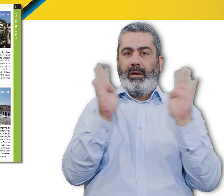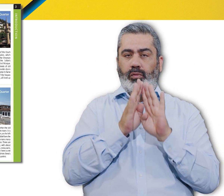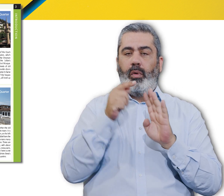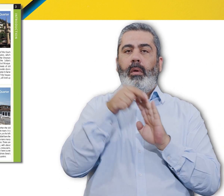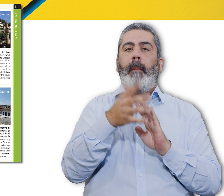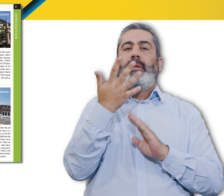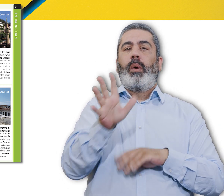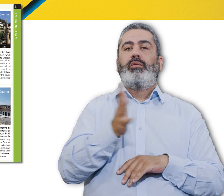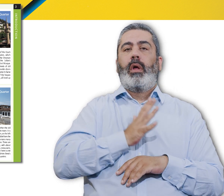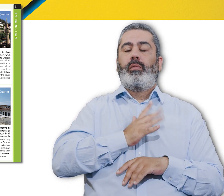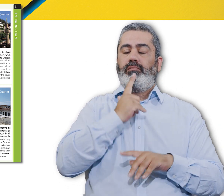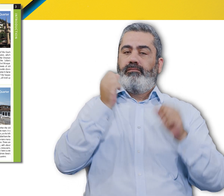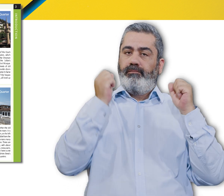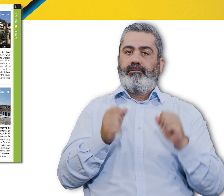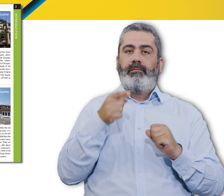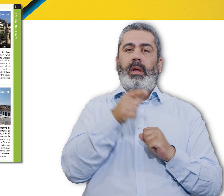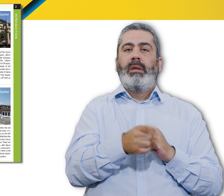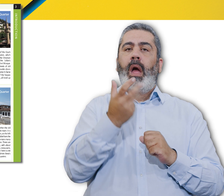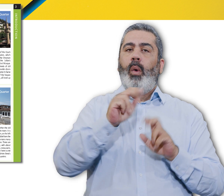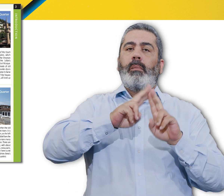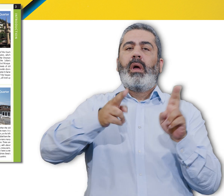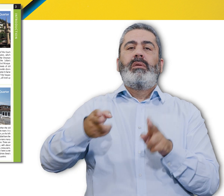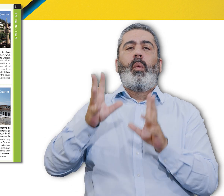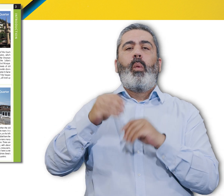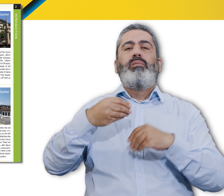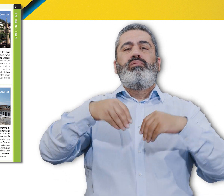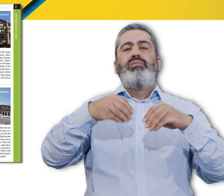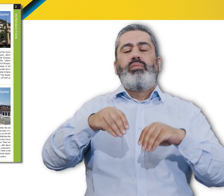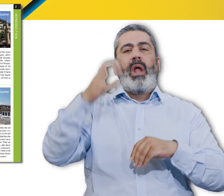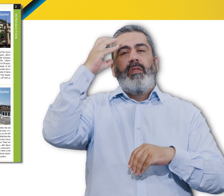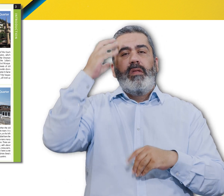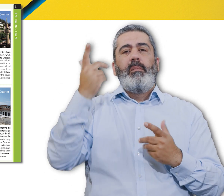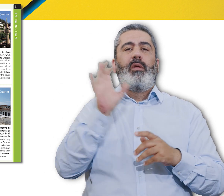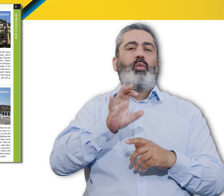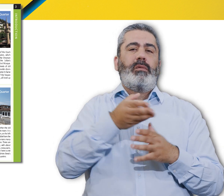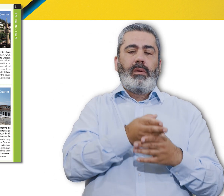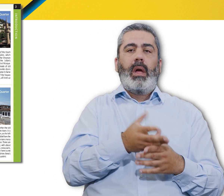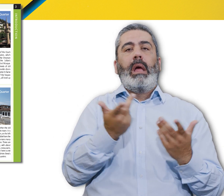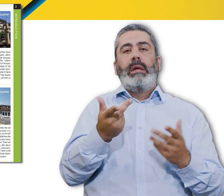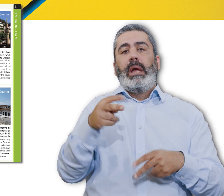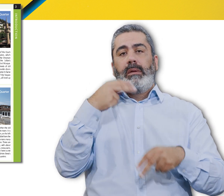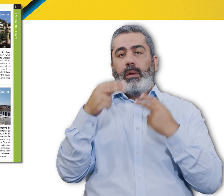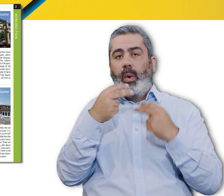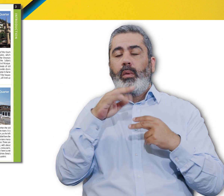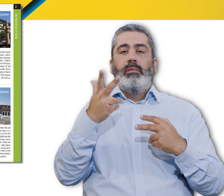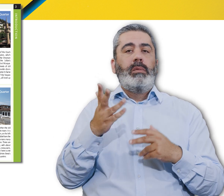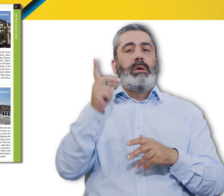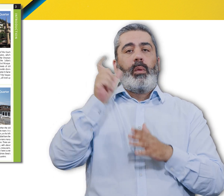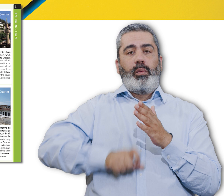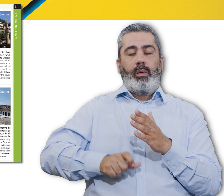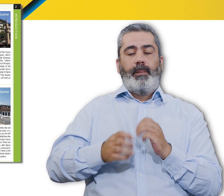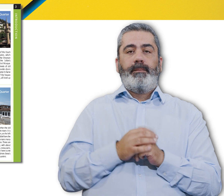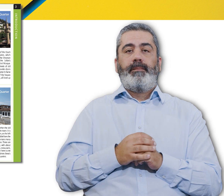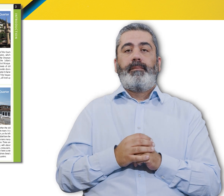restaurants, lodgings and stock farming. The view from here is one of the city's highlights. The best place to admire Beirut's scenery,